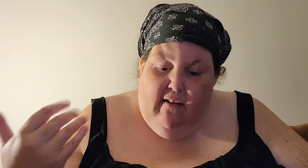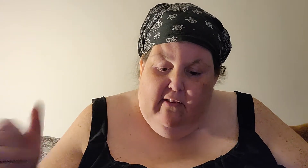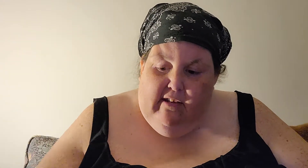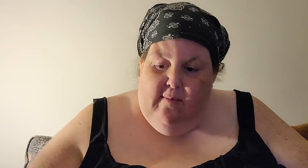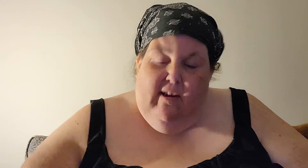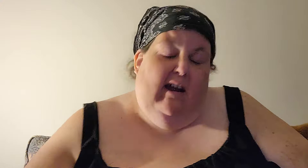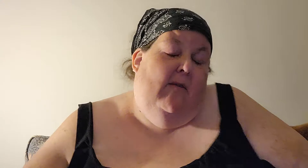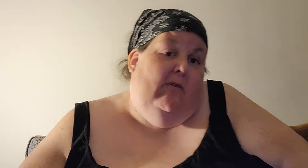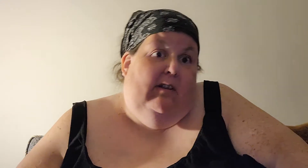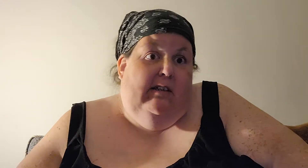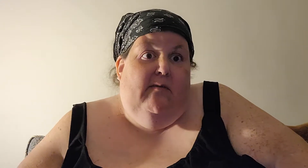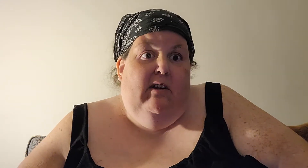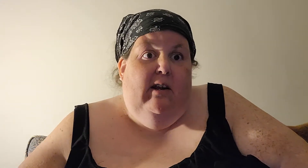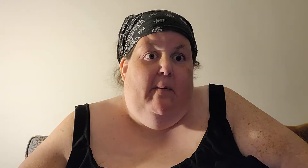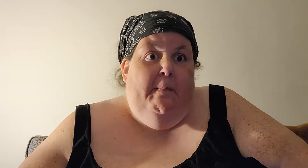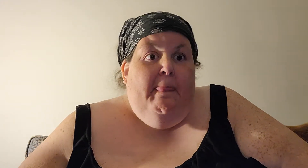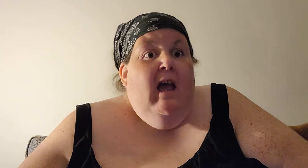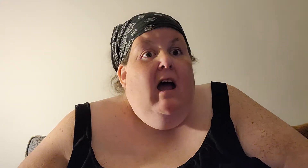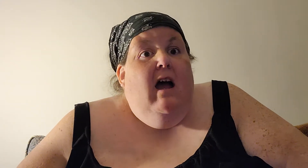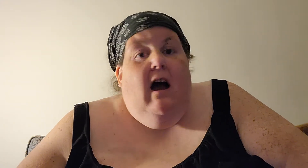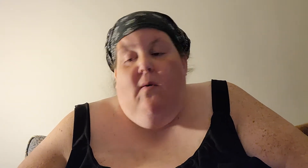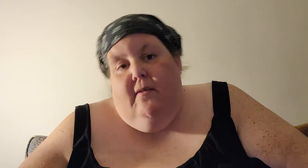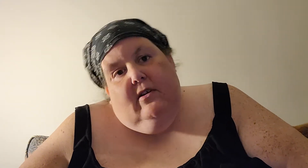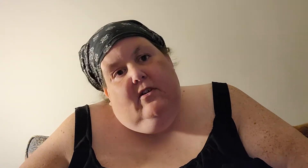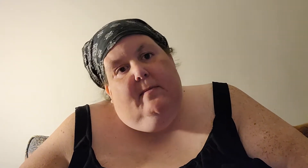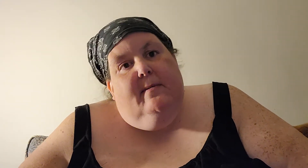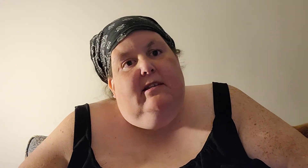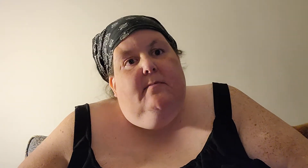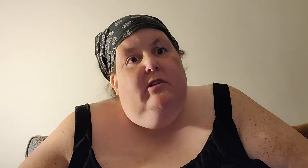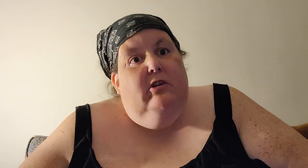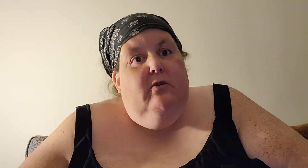the same day I would release a video. However, there may be some new